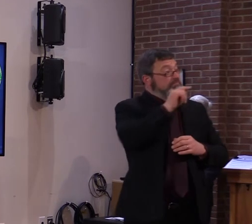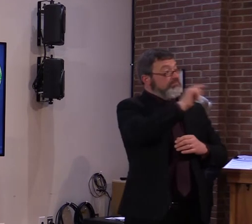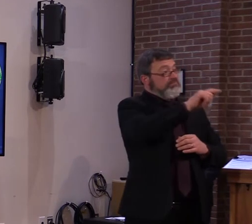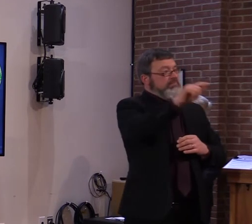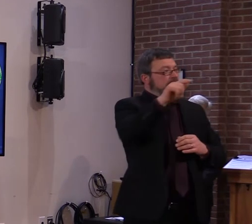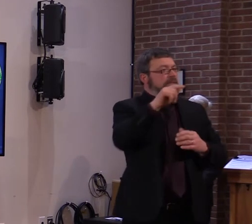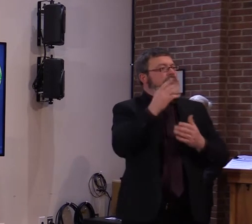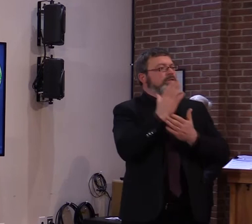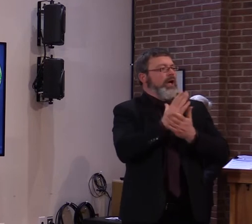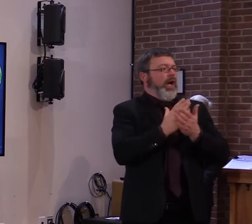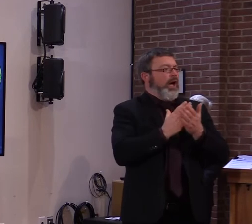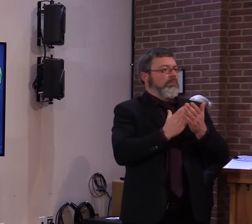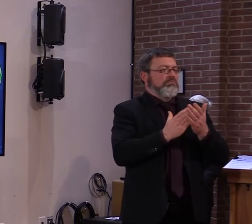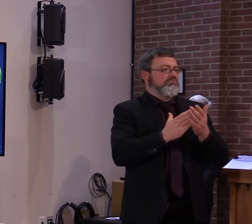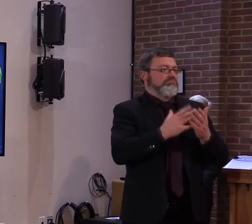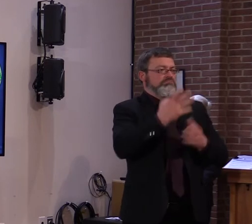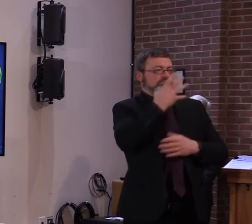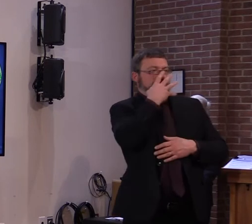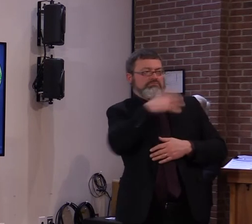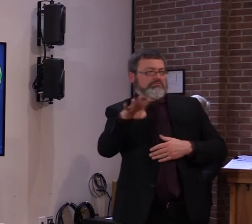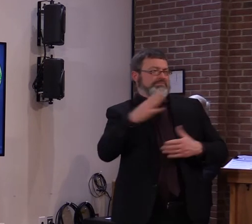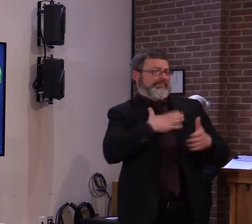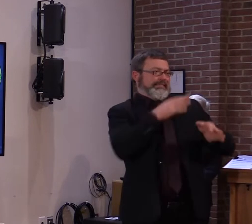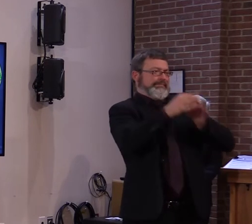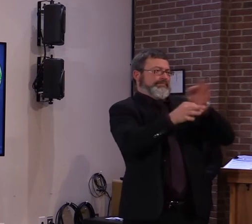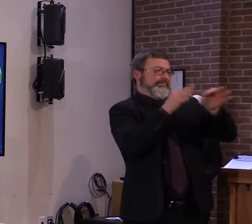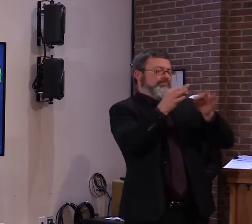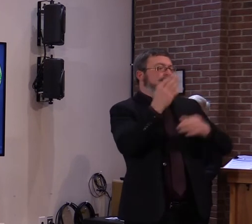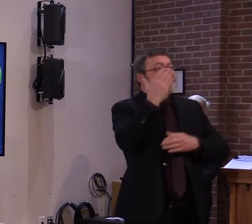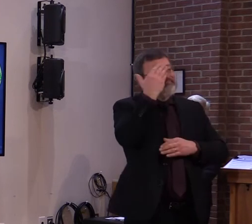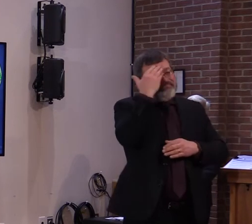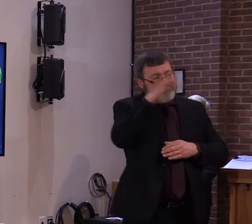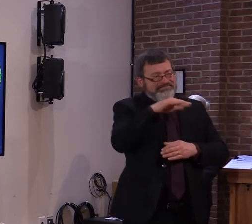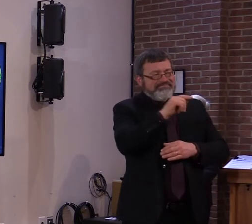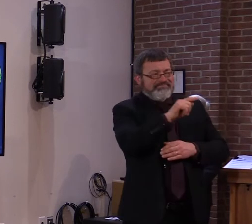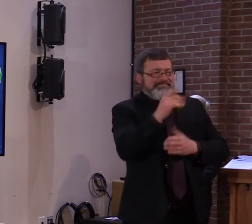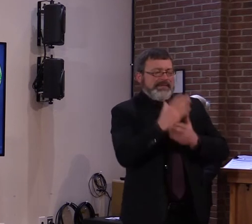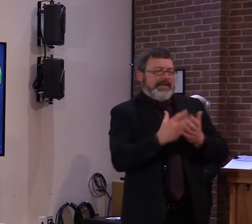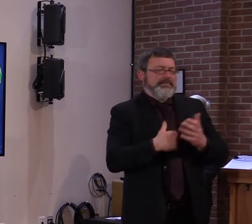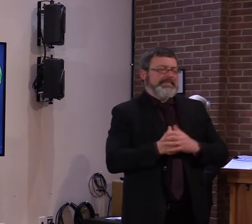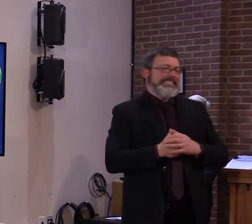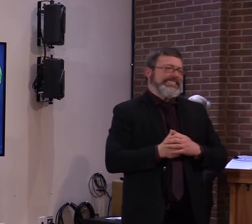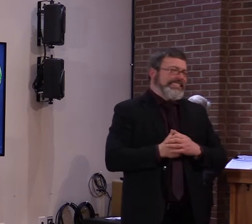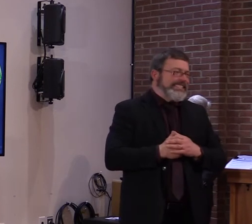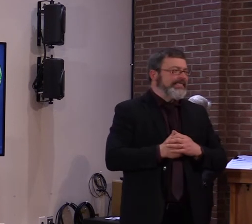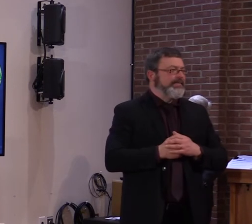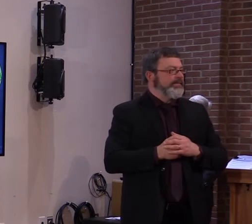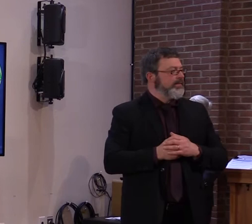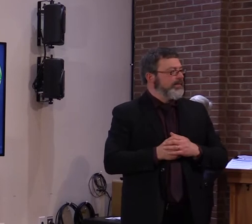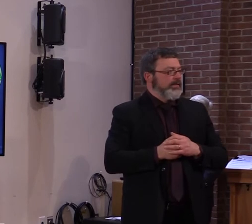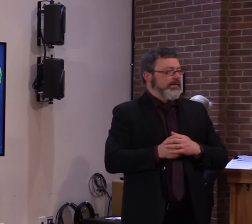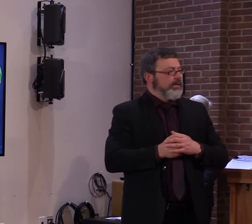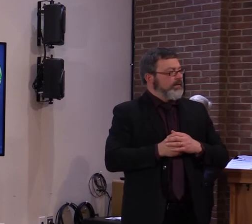rule, who don't want to follow the rules, or might be pressuring you actually to come over for the holidays. Our